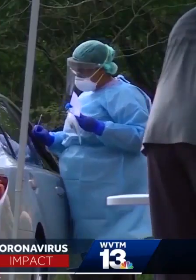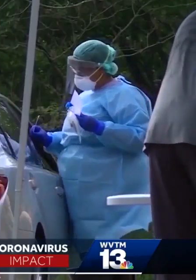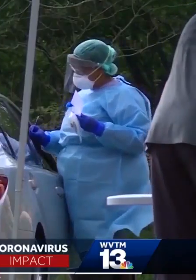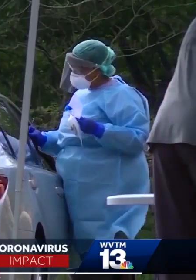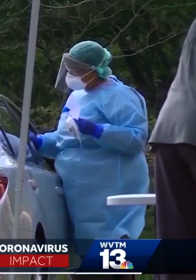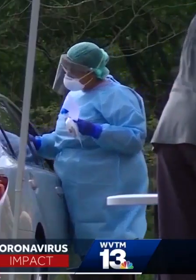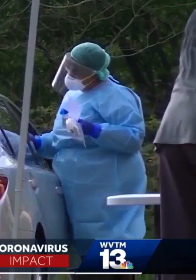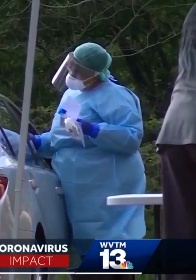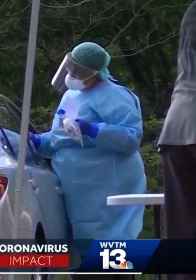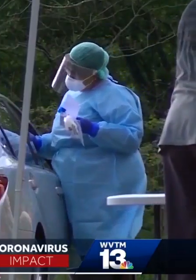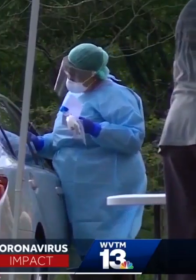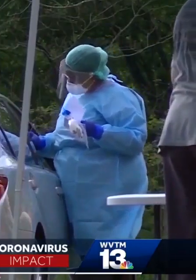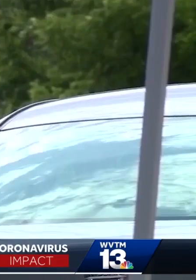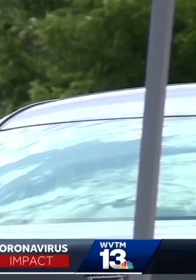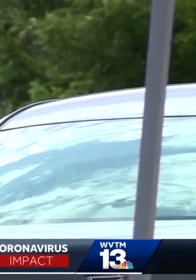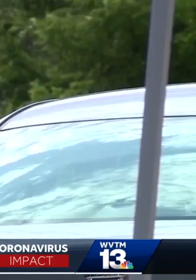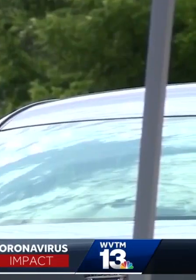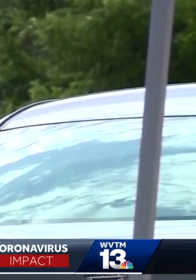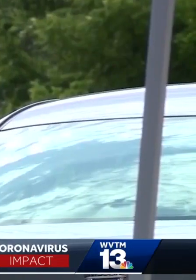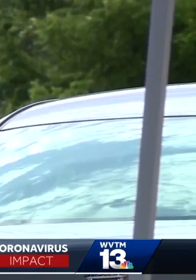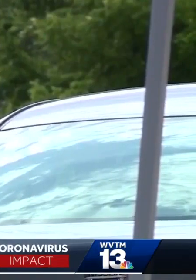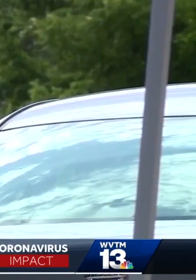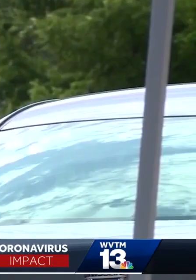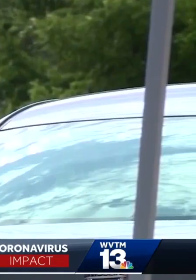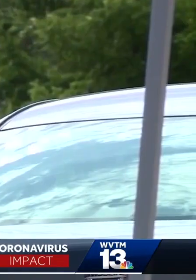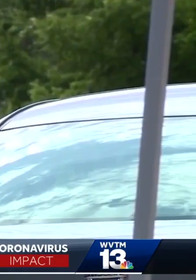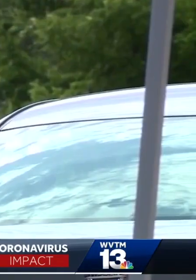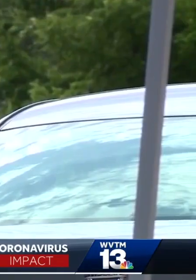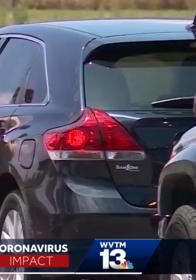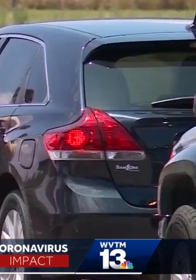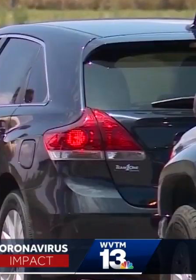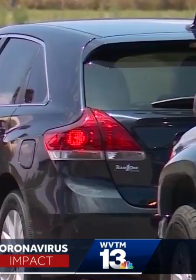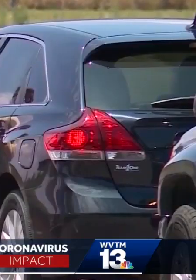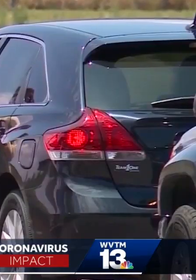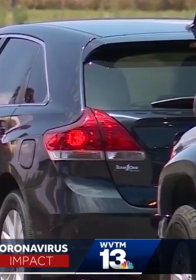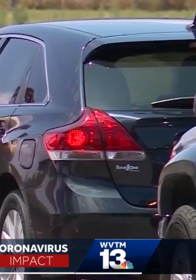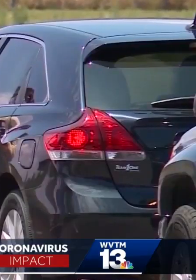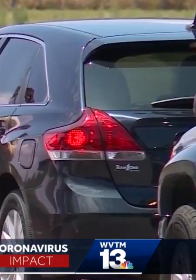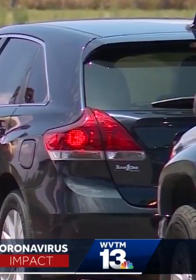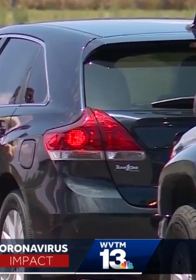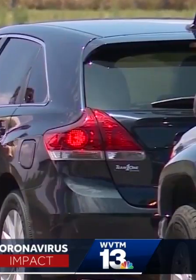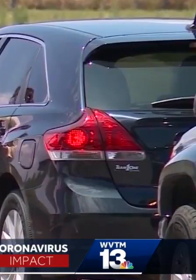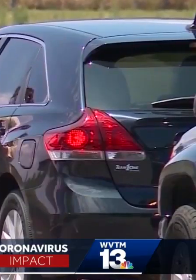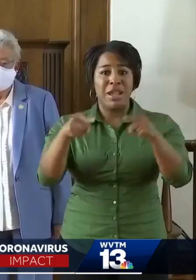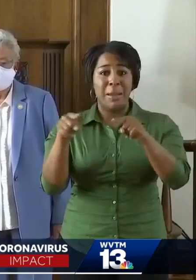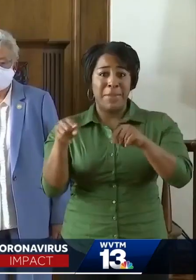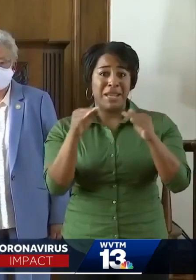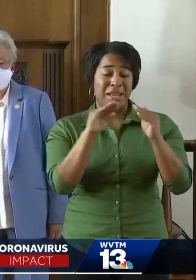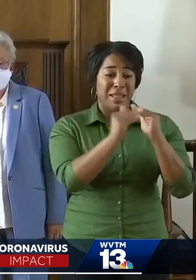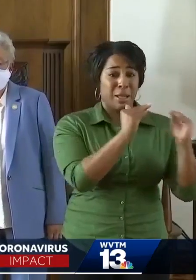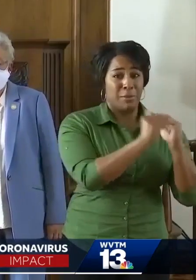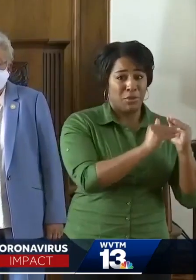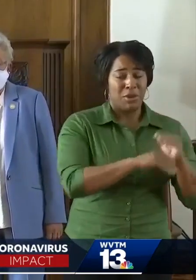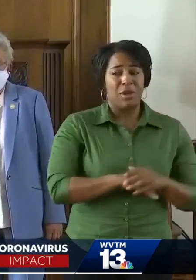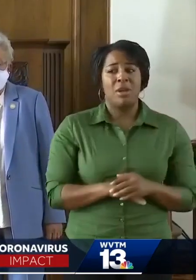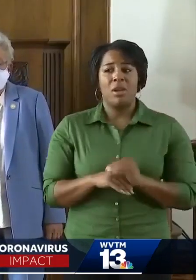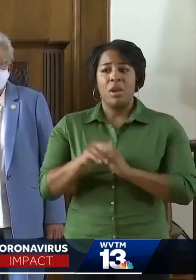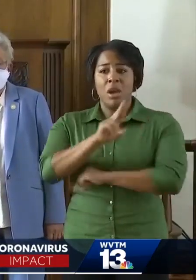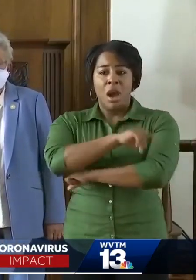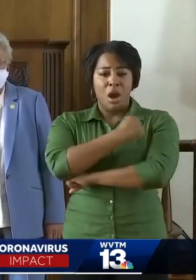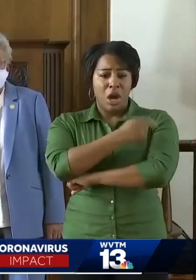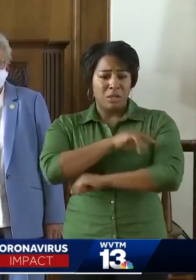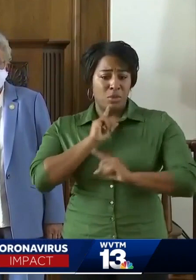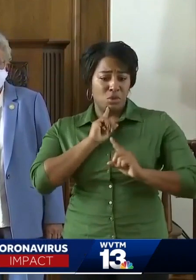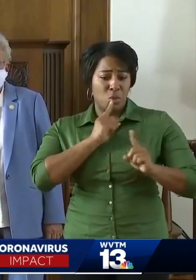accounts for roughly 28% of the state's overall confirmed cases, which now sits at more than 37,000. Our hospitals today are actually